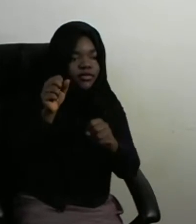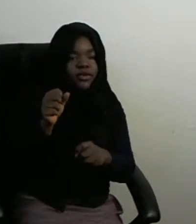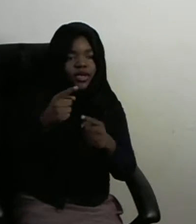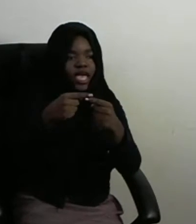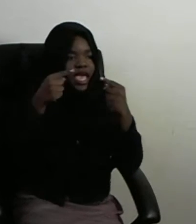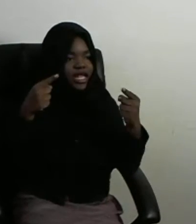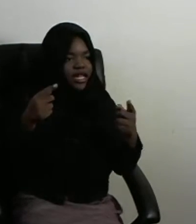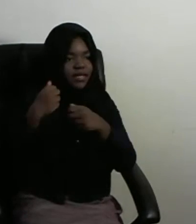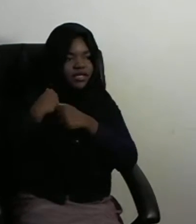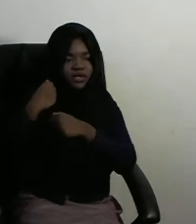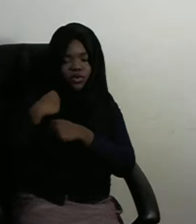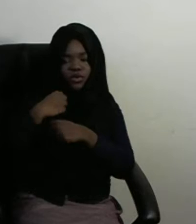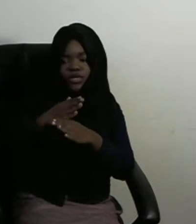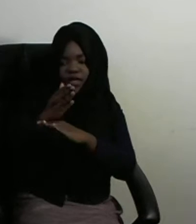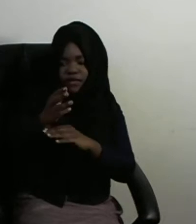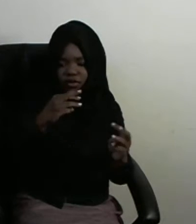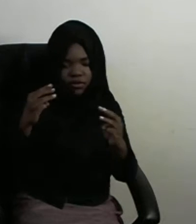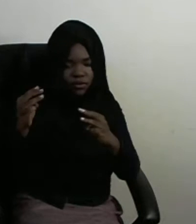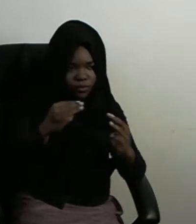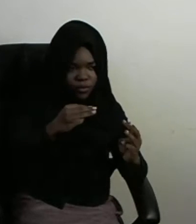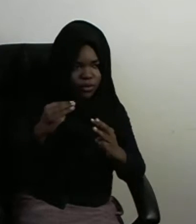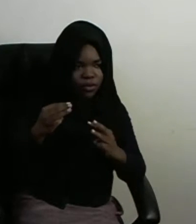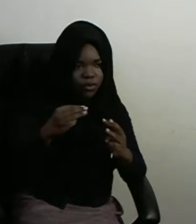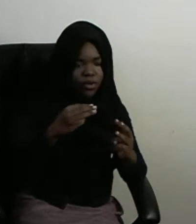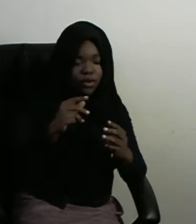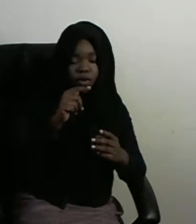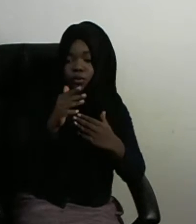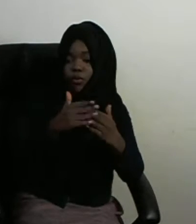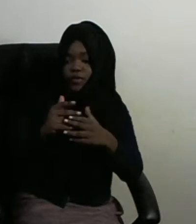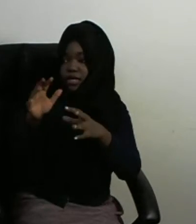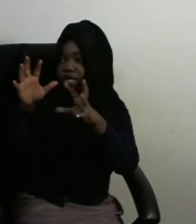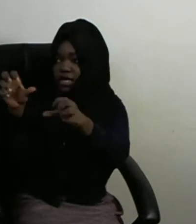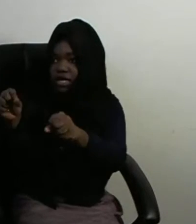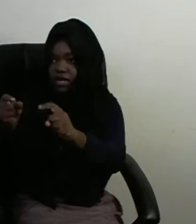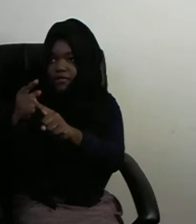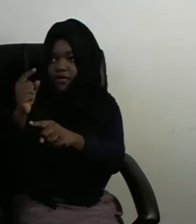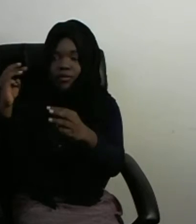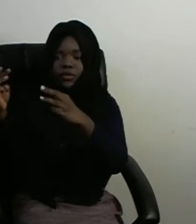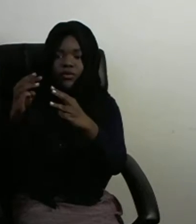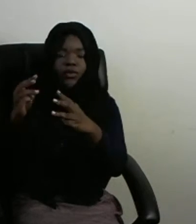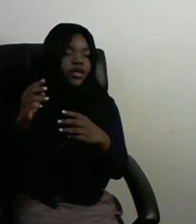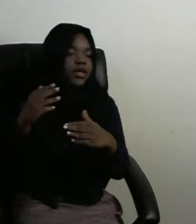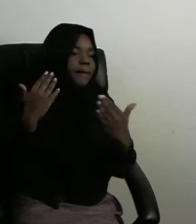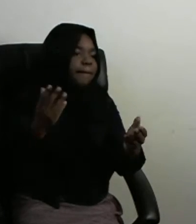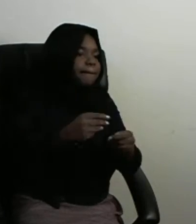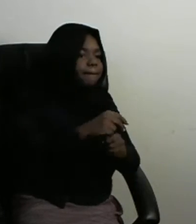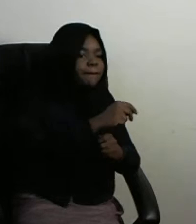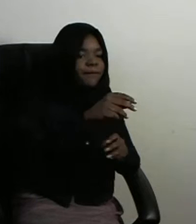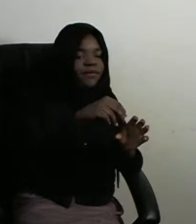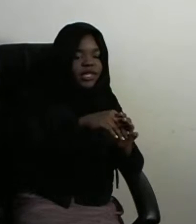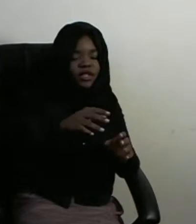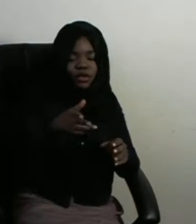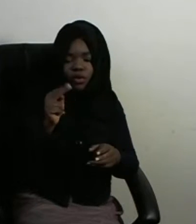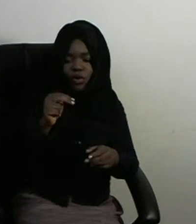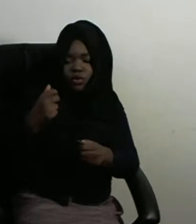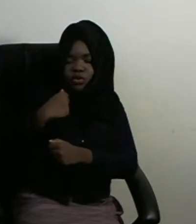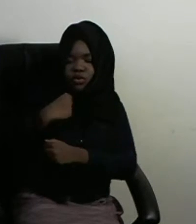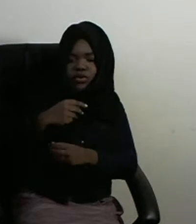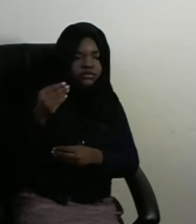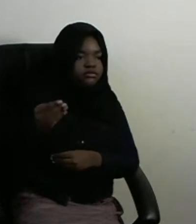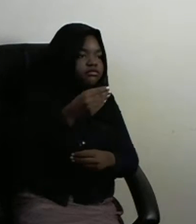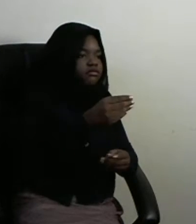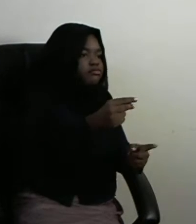enemy soldiers after the war, and whomever they capture, they distribute among their own soldiers